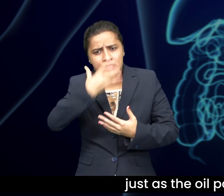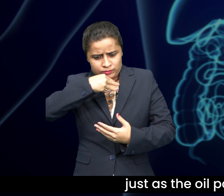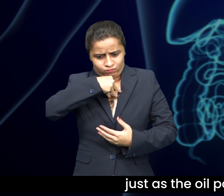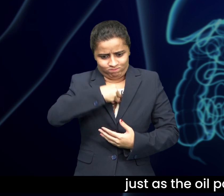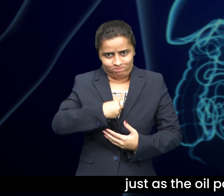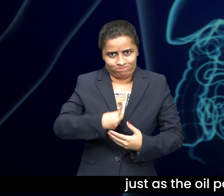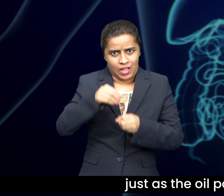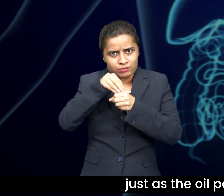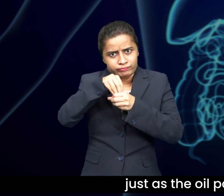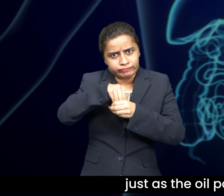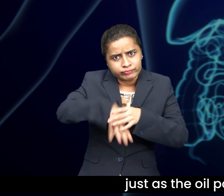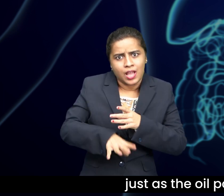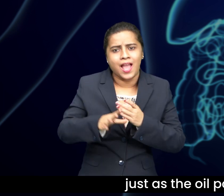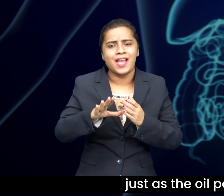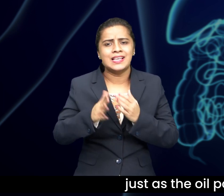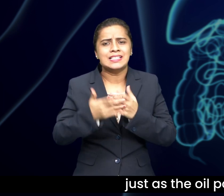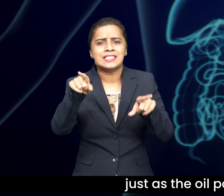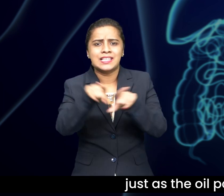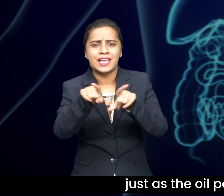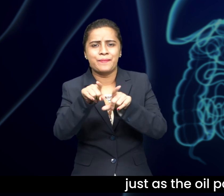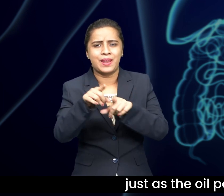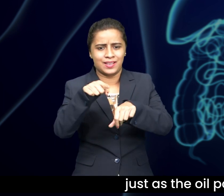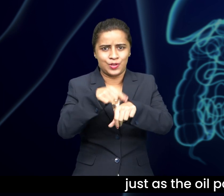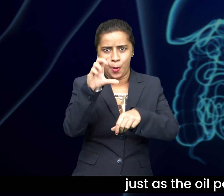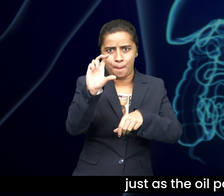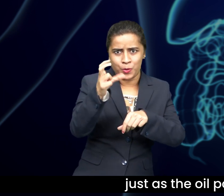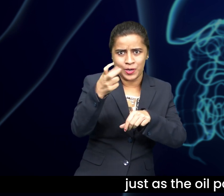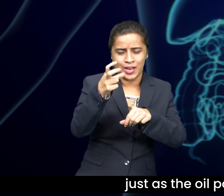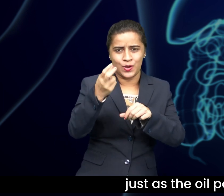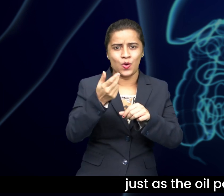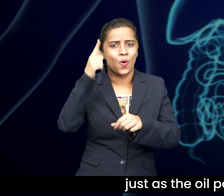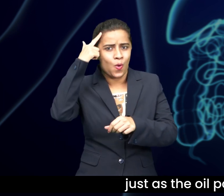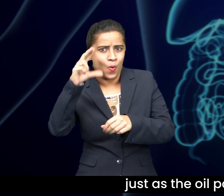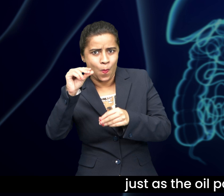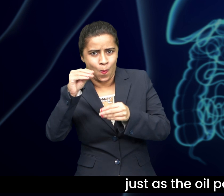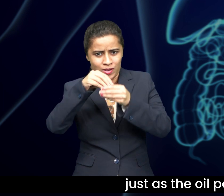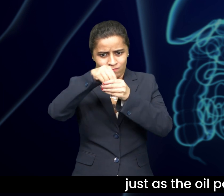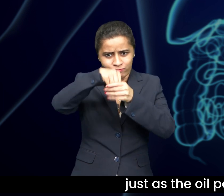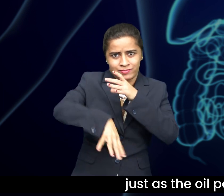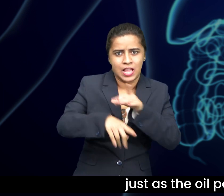potatoes move in the tube.